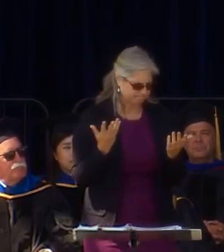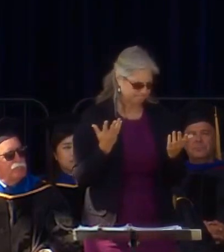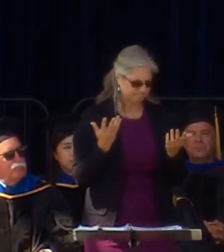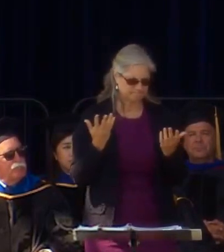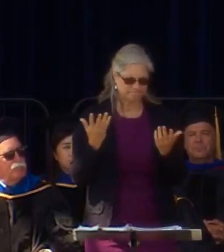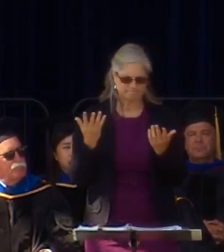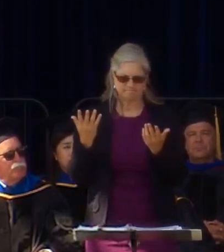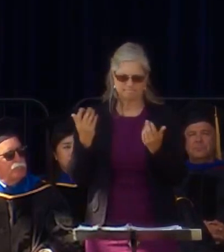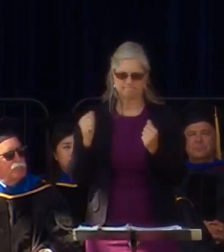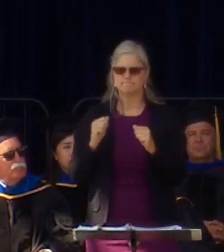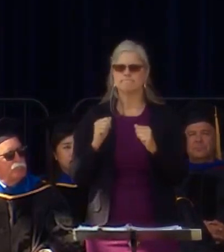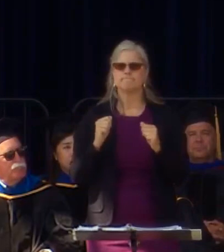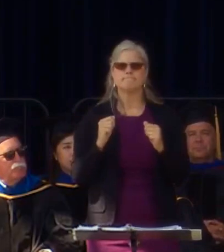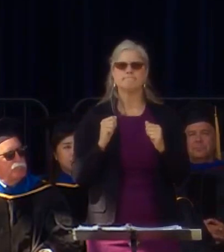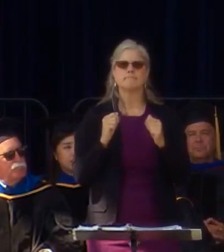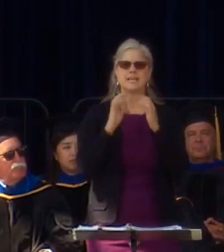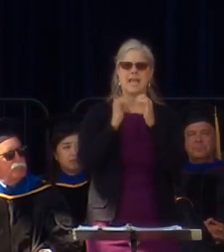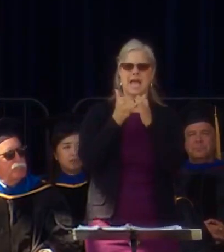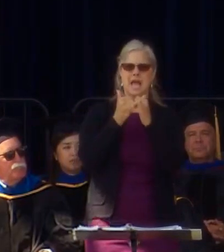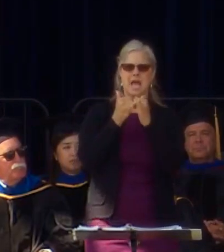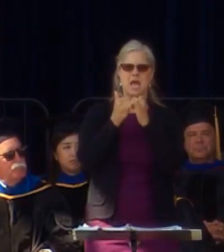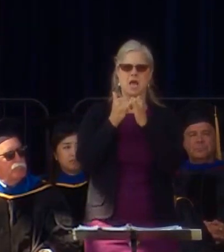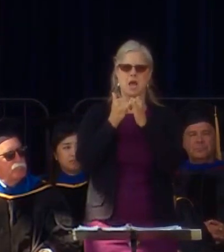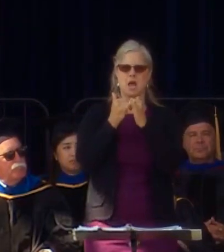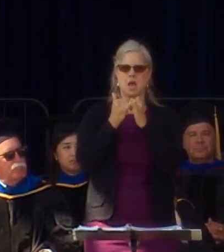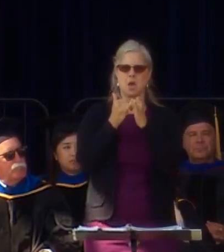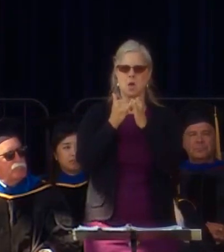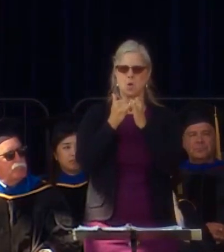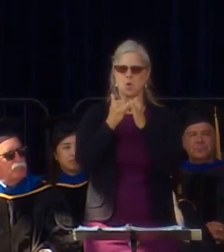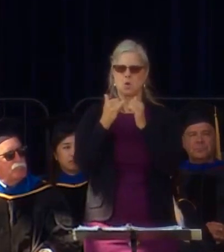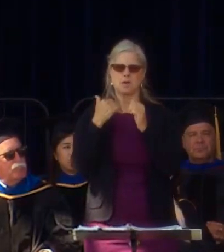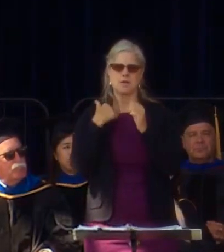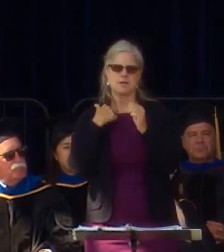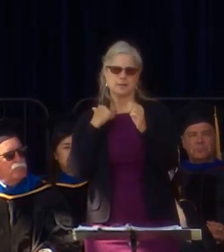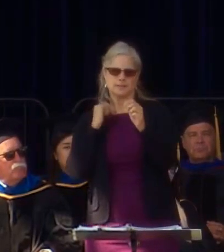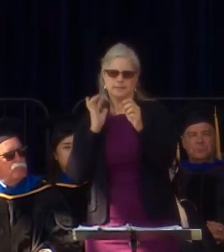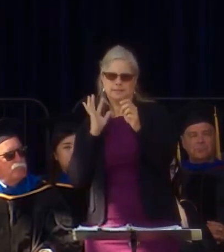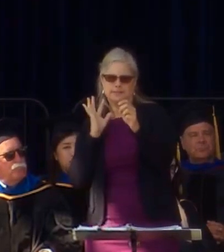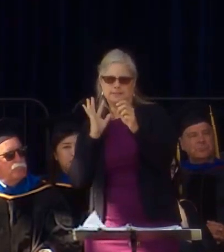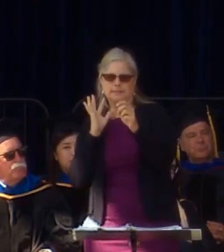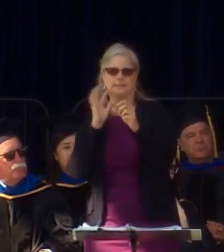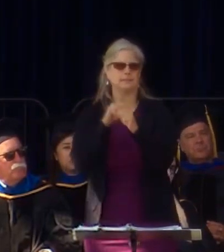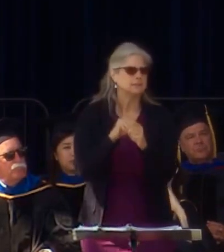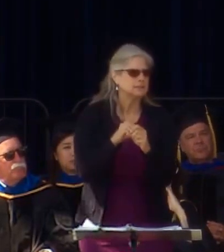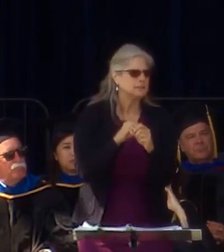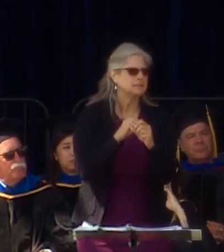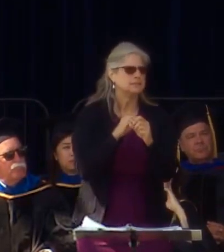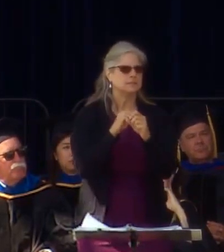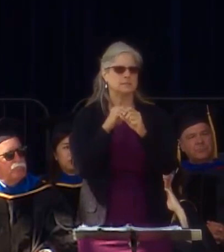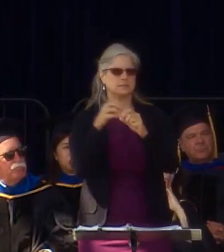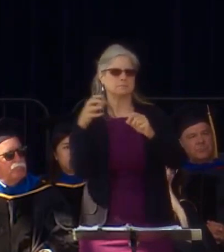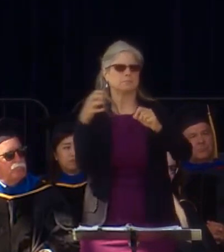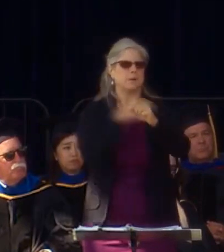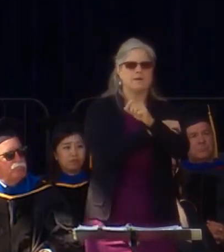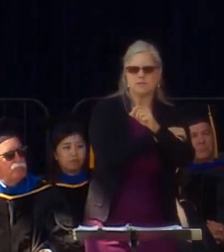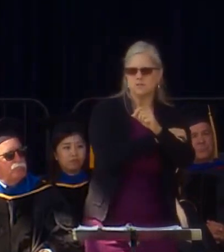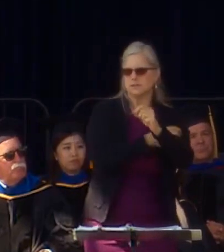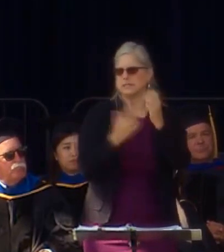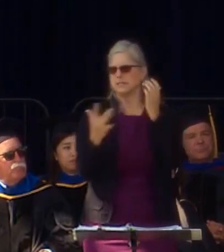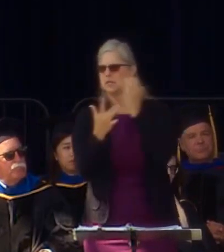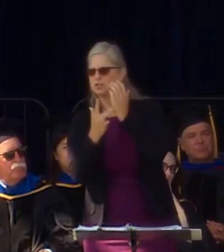how to lean into huge, powerful technology and